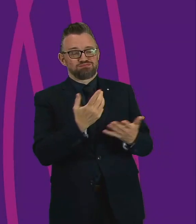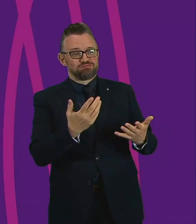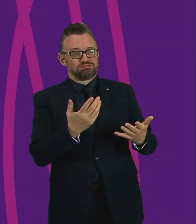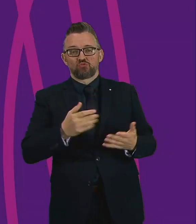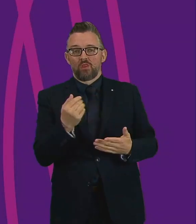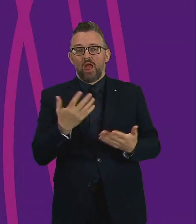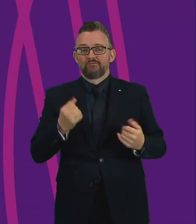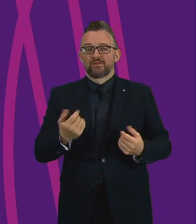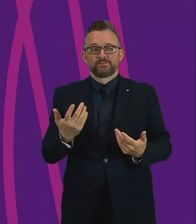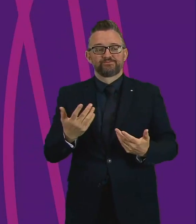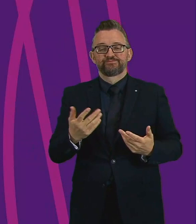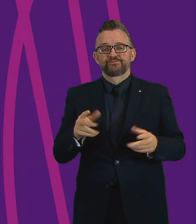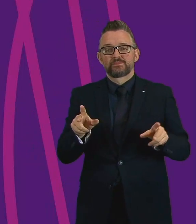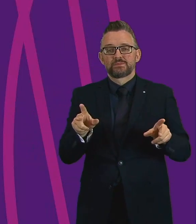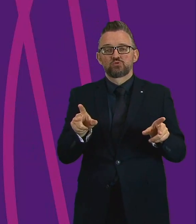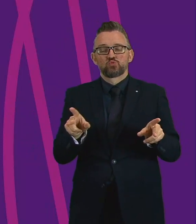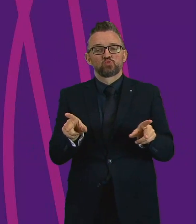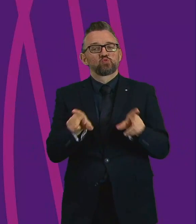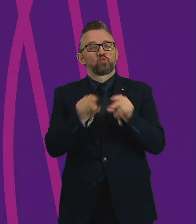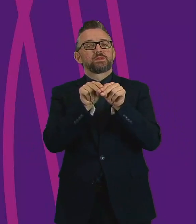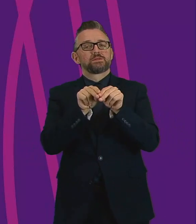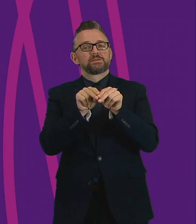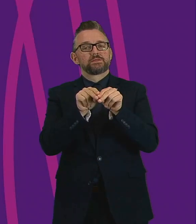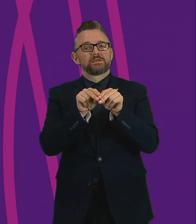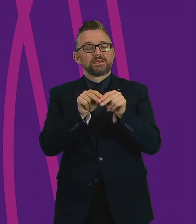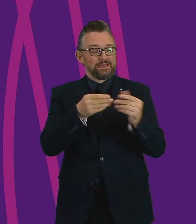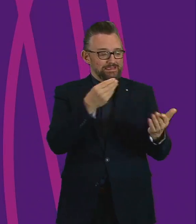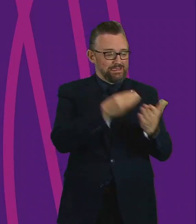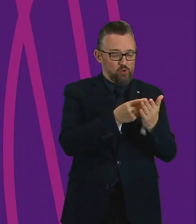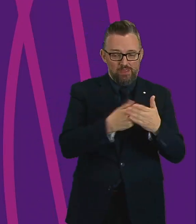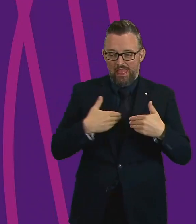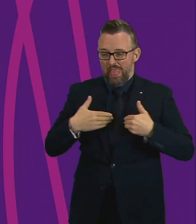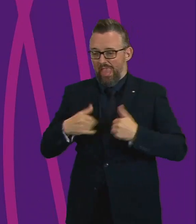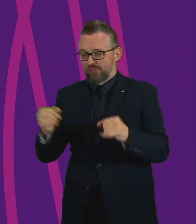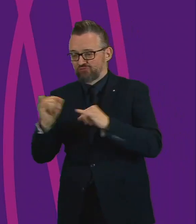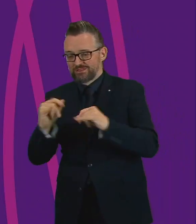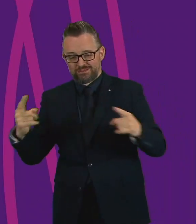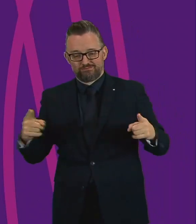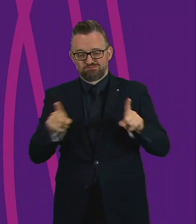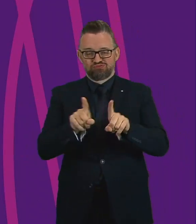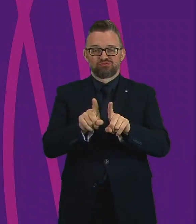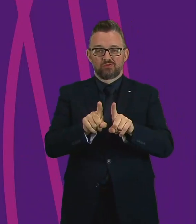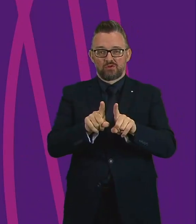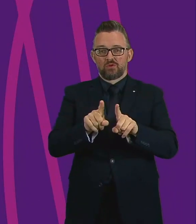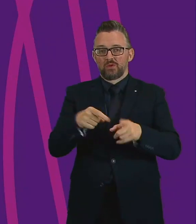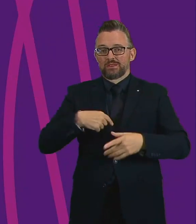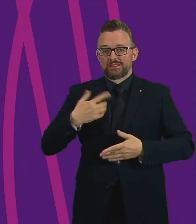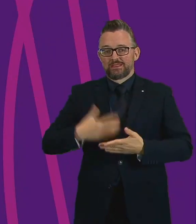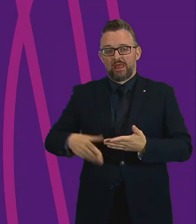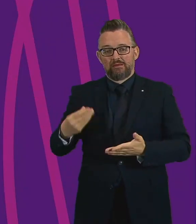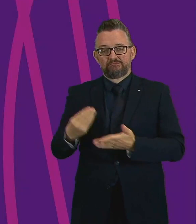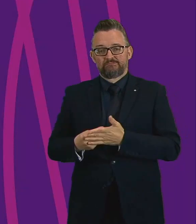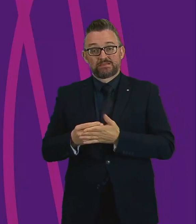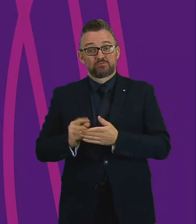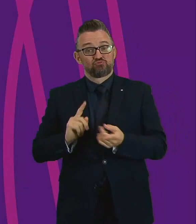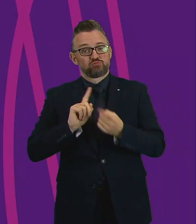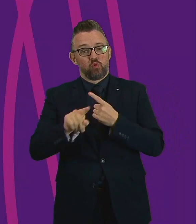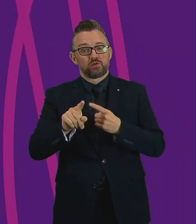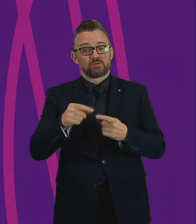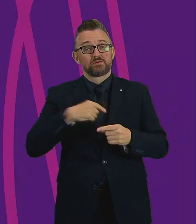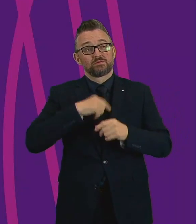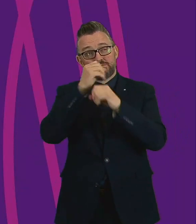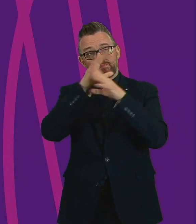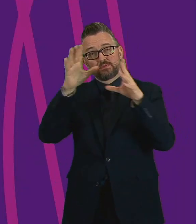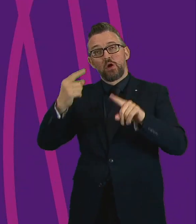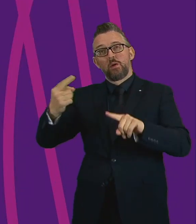with a twin economic and health crisis. It's demanded a fiscal response that would have been unimaginable a few